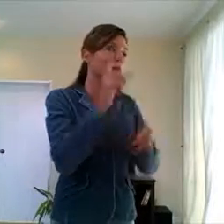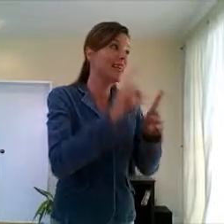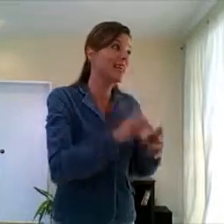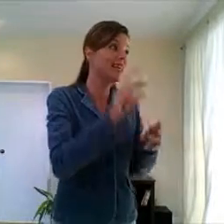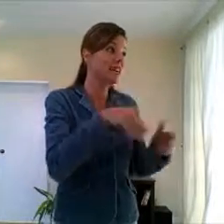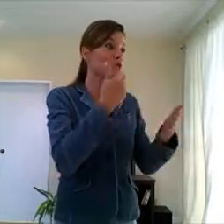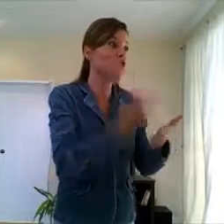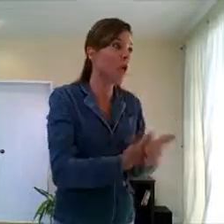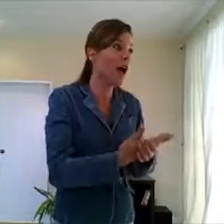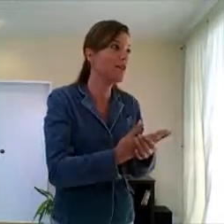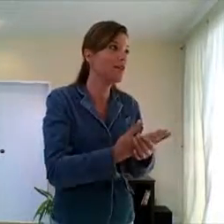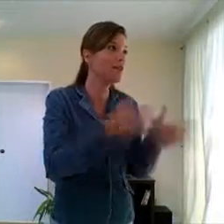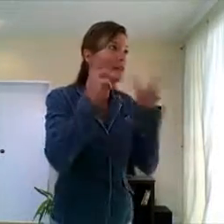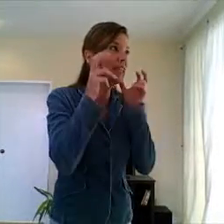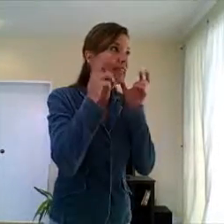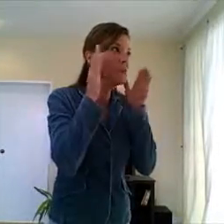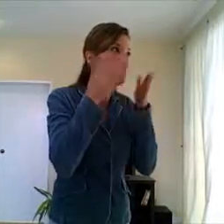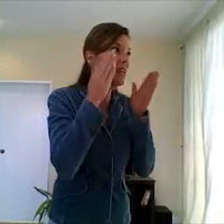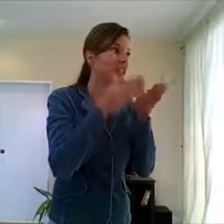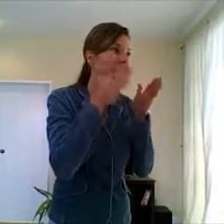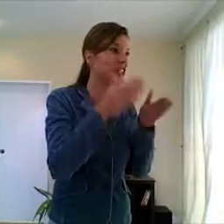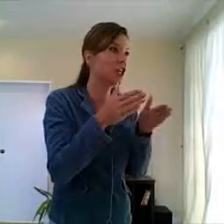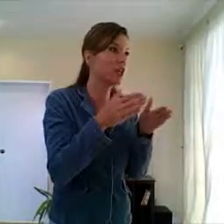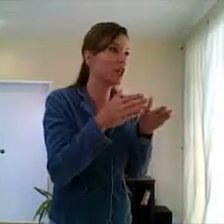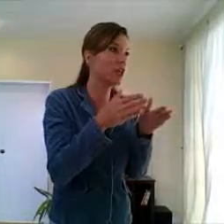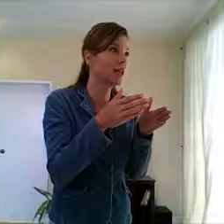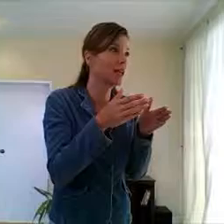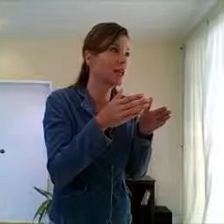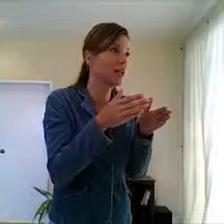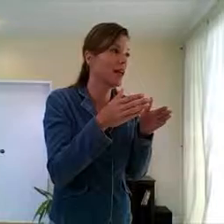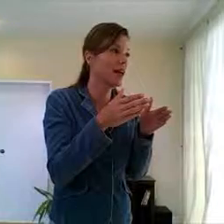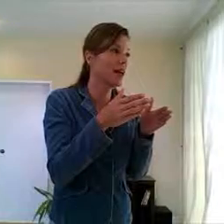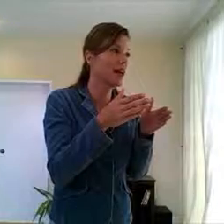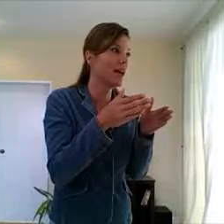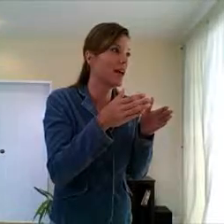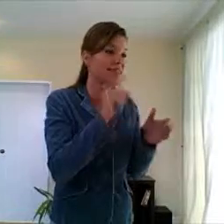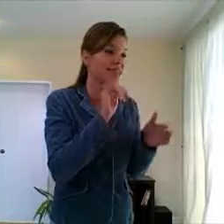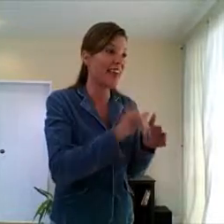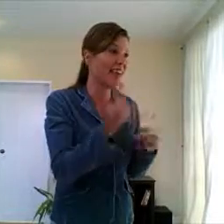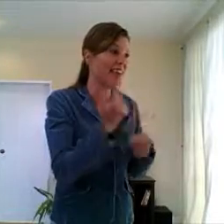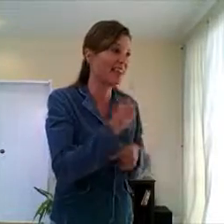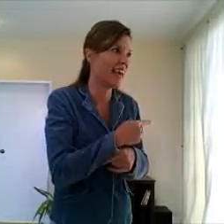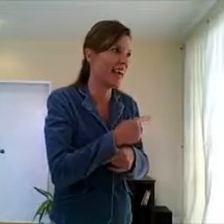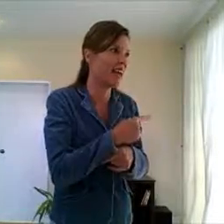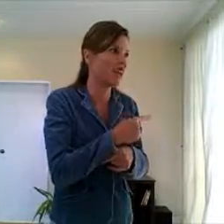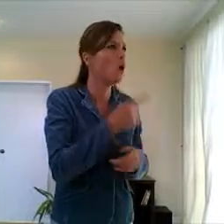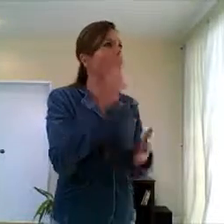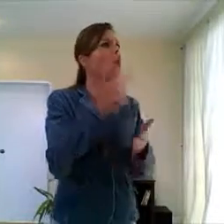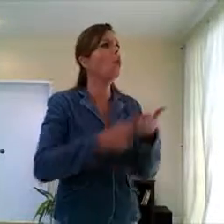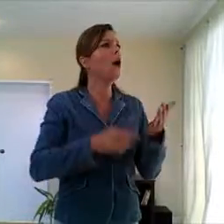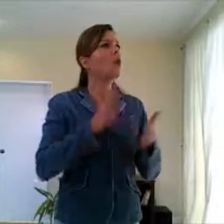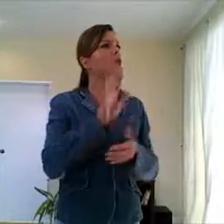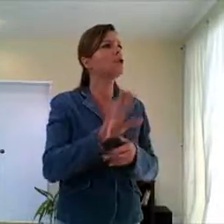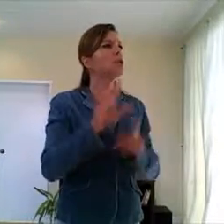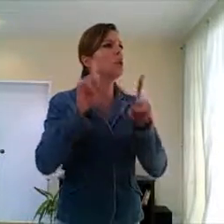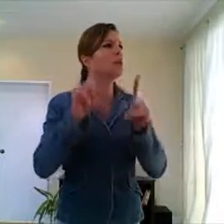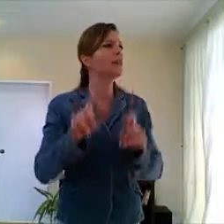what happened that day, what was the lowest grade you would likely get on the test the next day? That's what they all say, C.